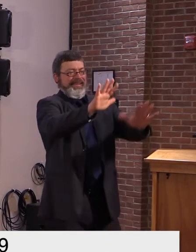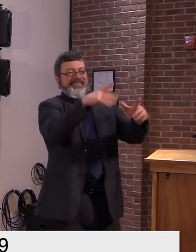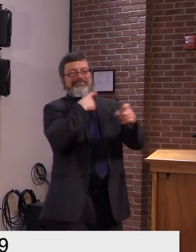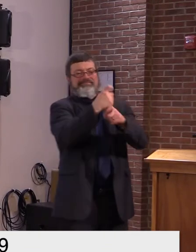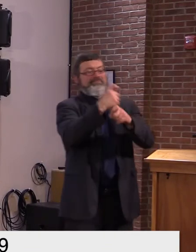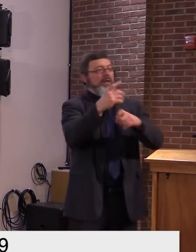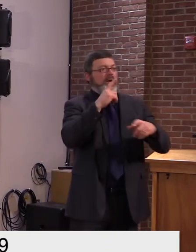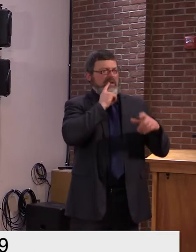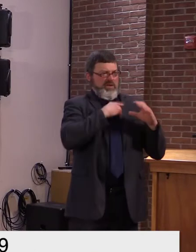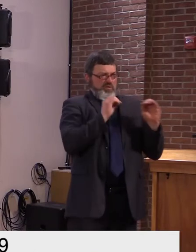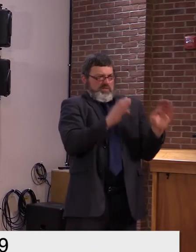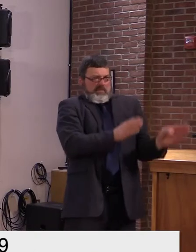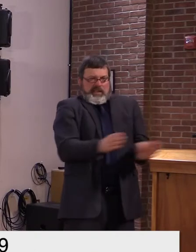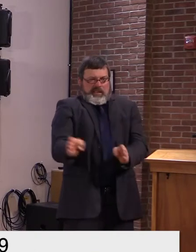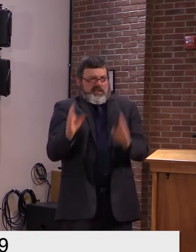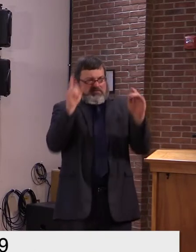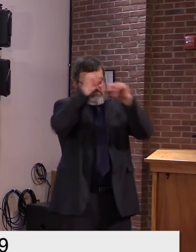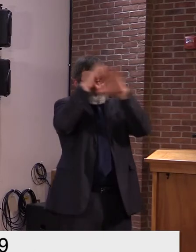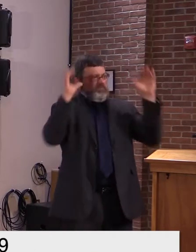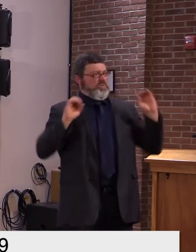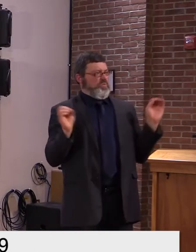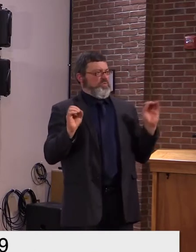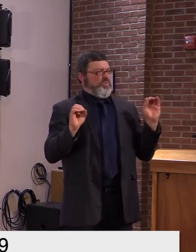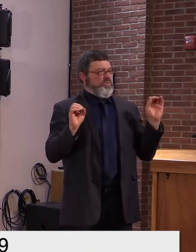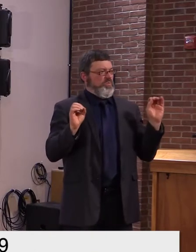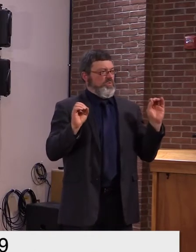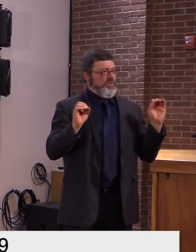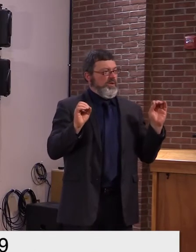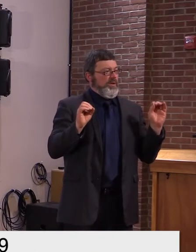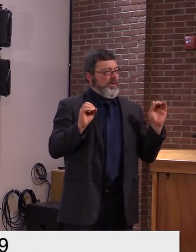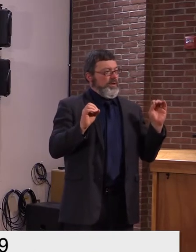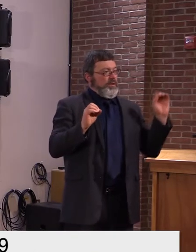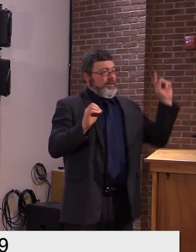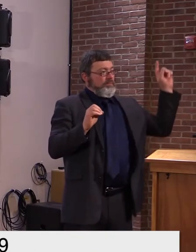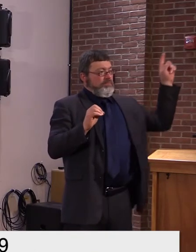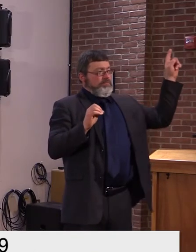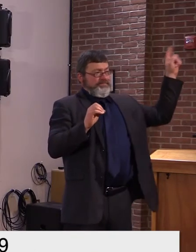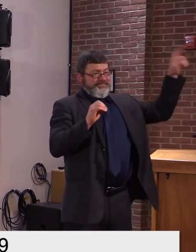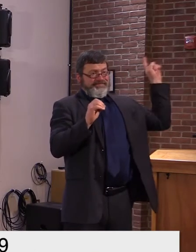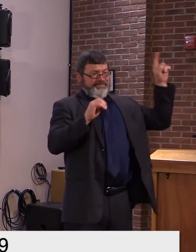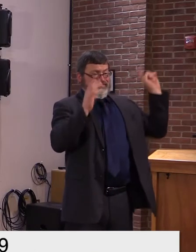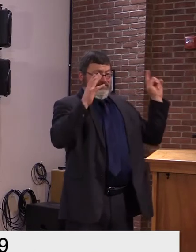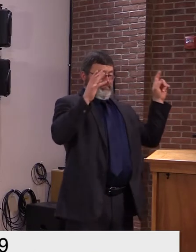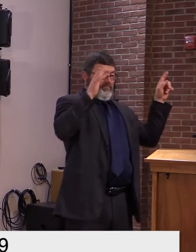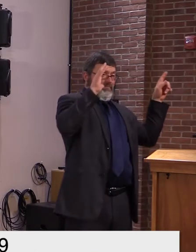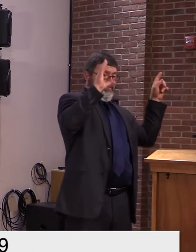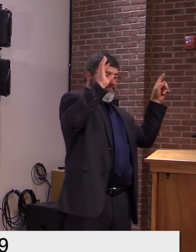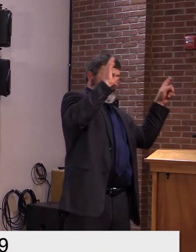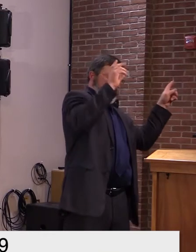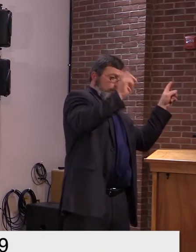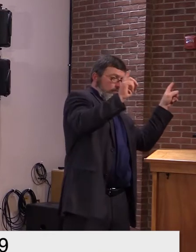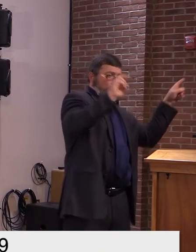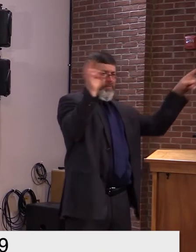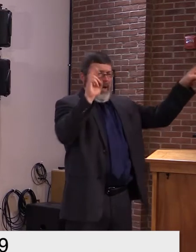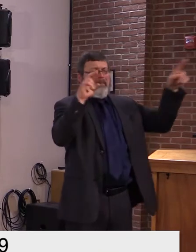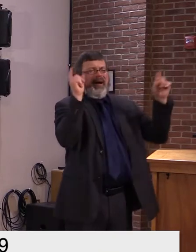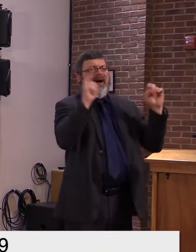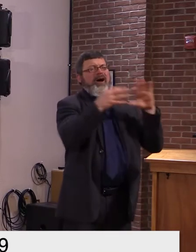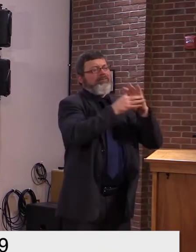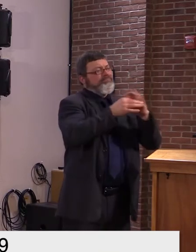through this unless we do it together. And the argument I'm making to my colleagues is that this COVID